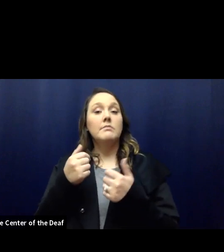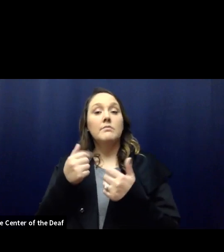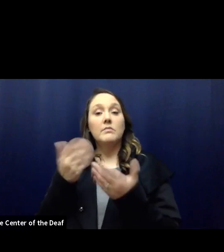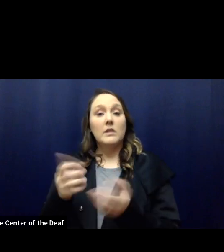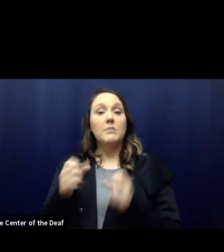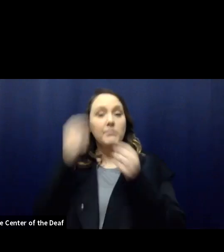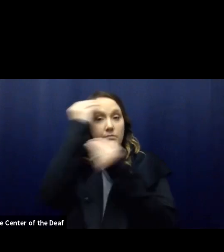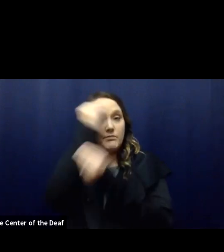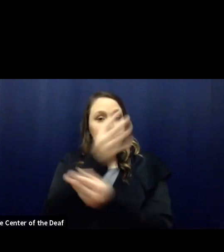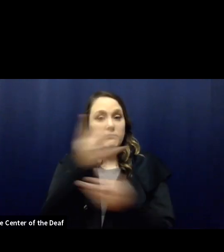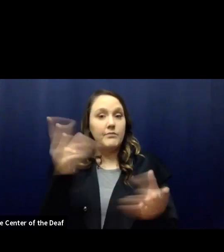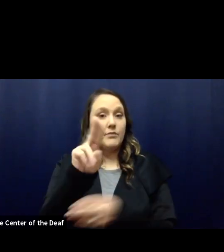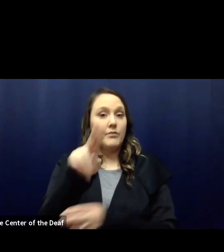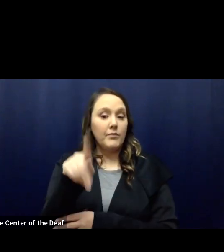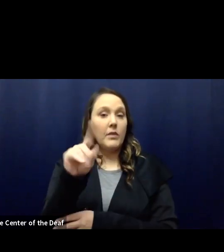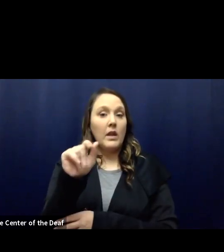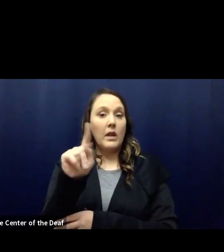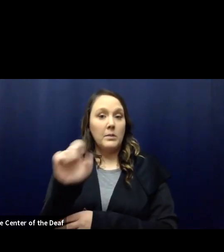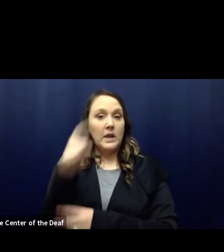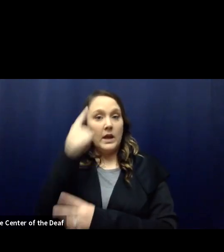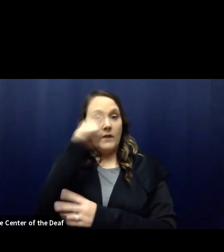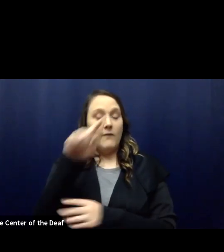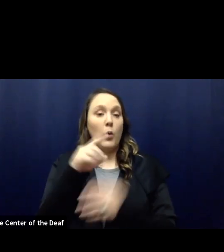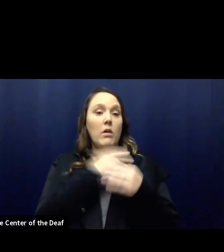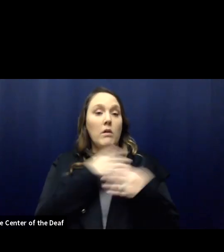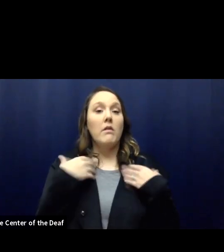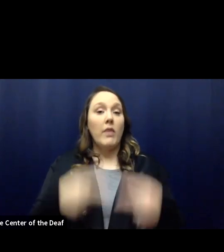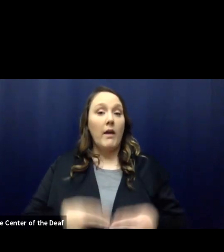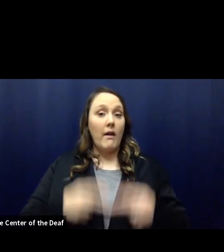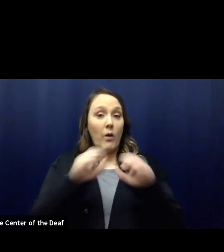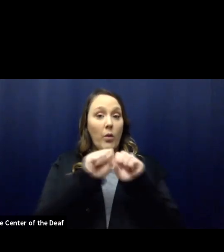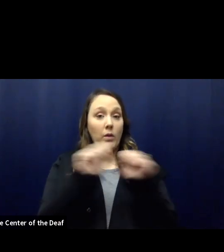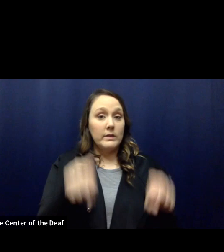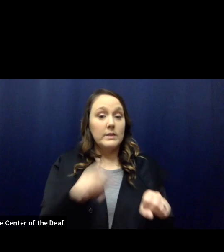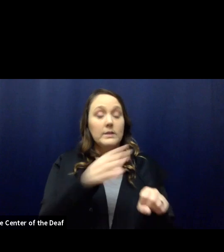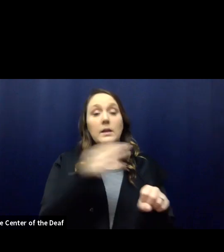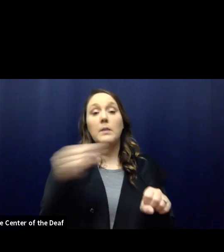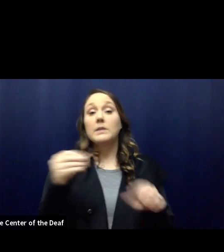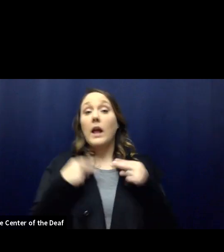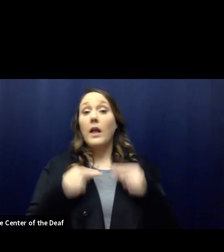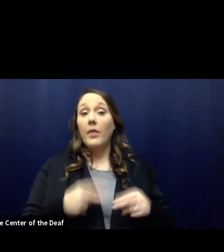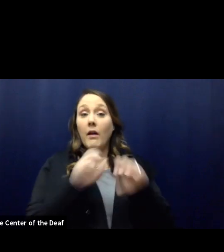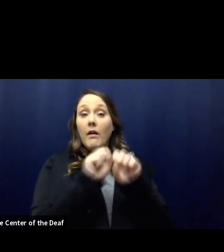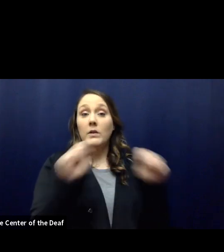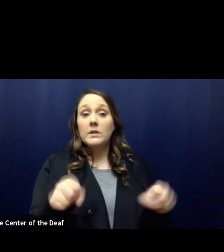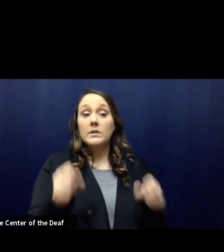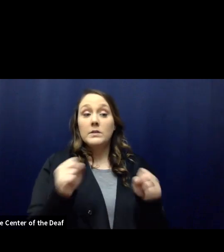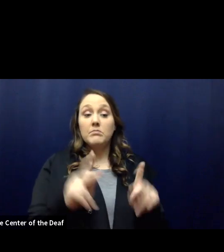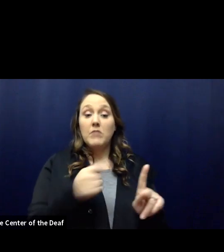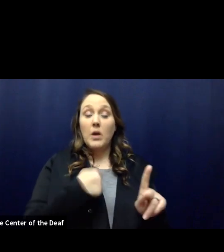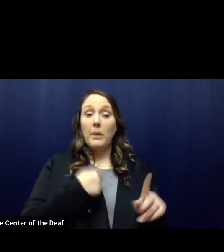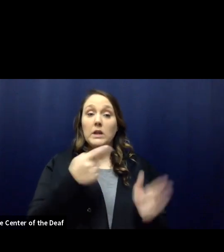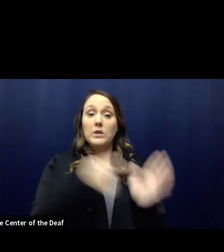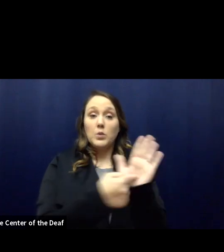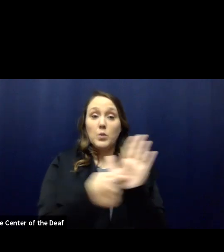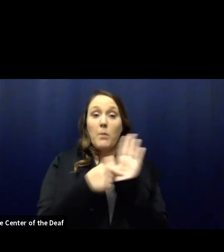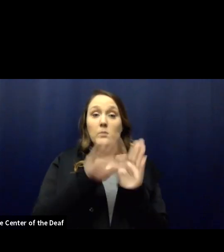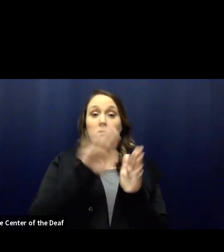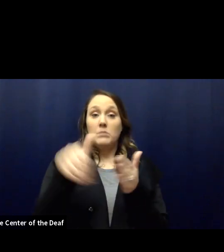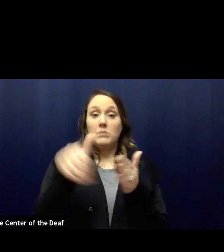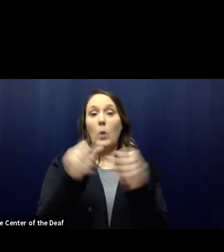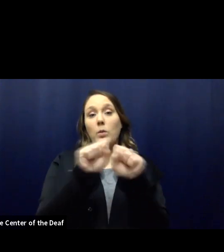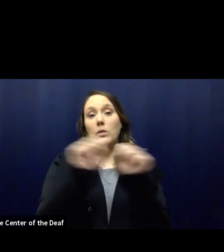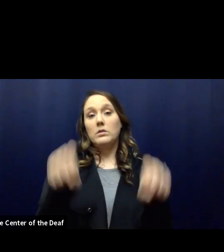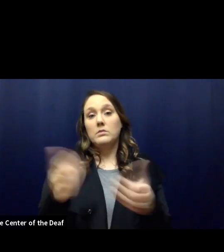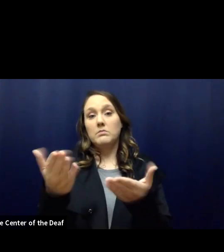update for the health systems, and for the health systems allowing me the opportunity to represent all the systems that serve